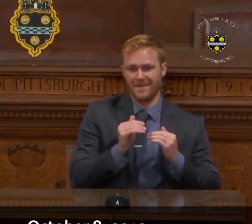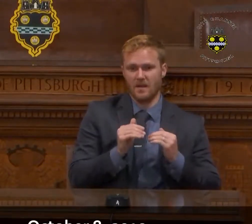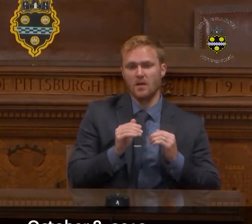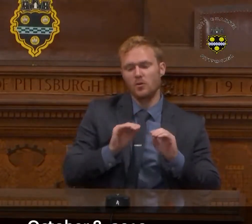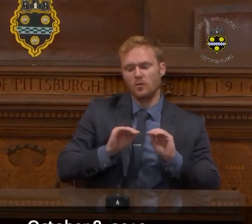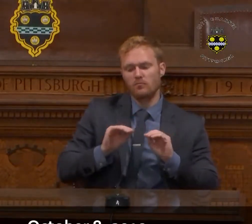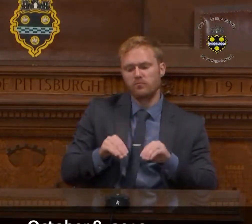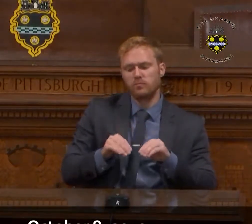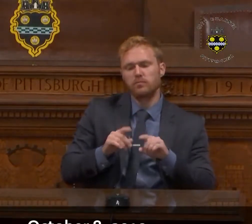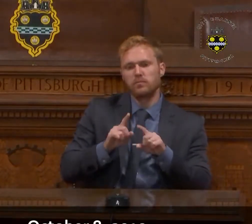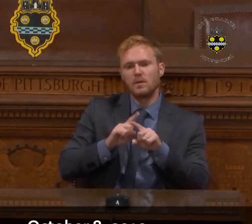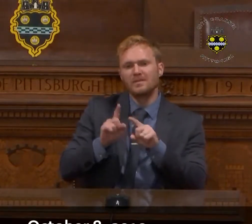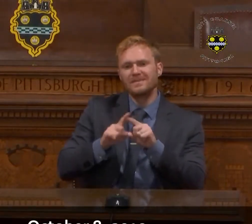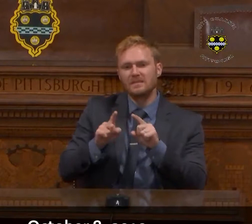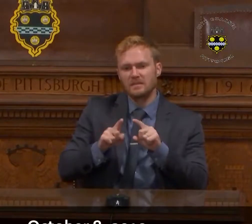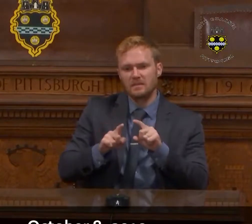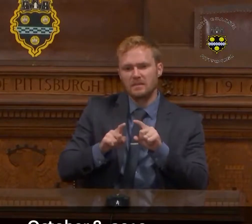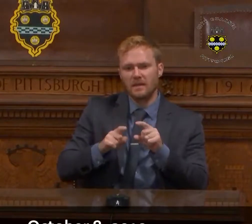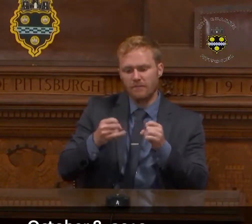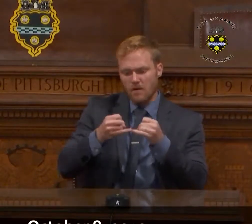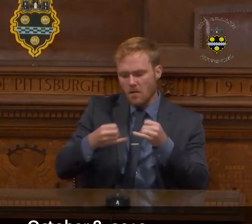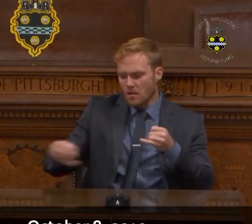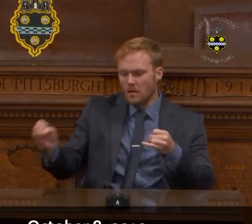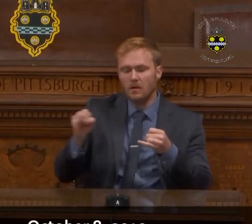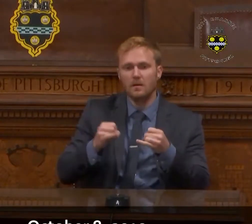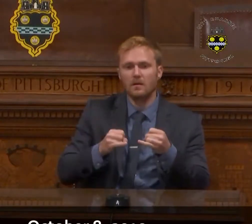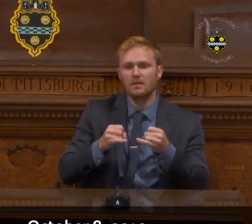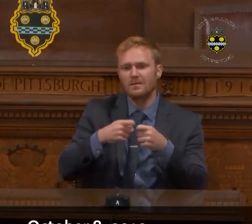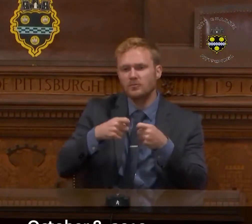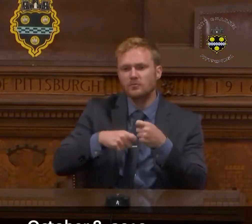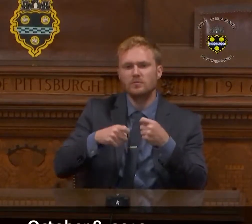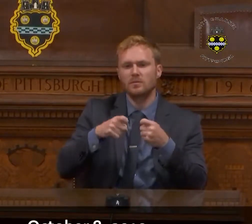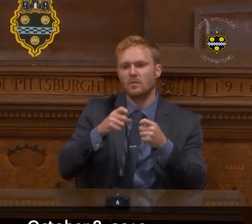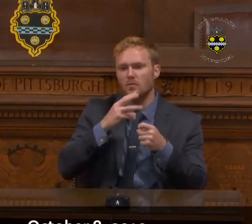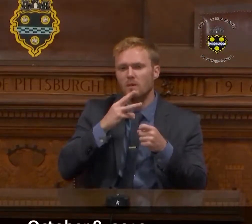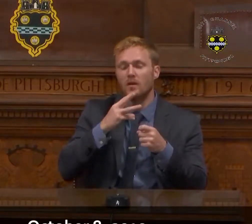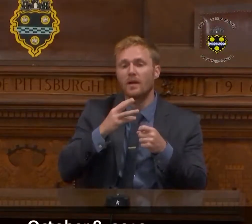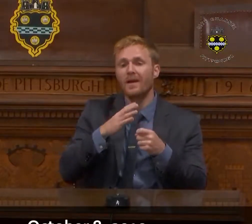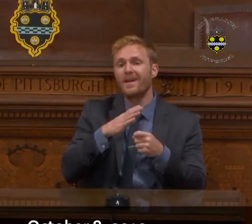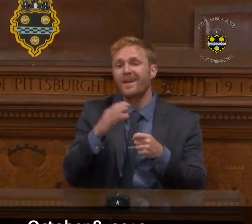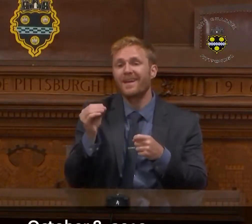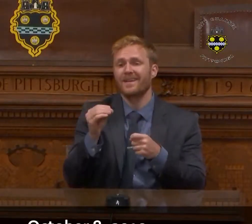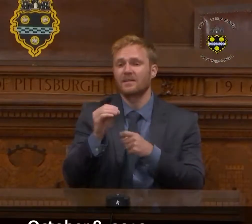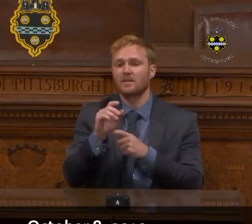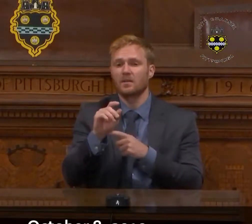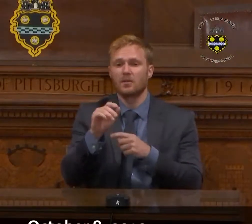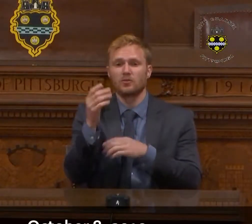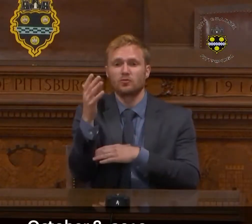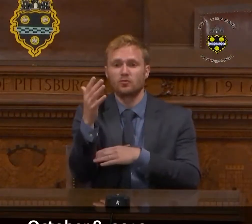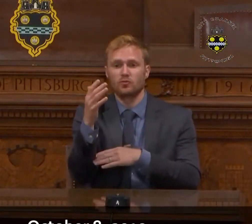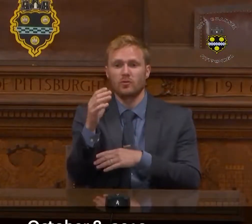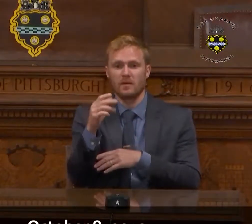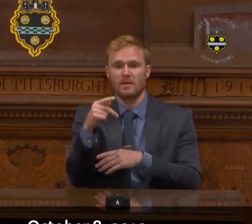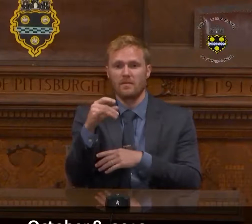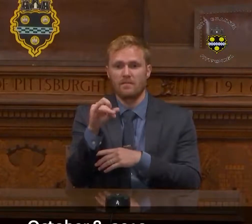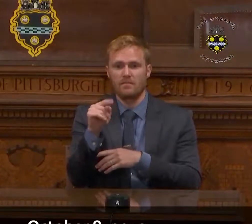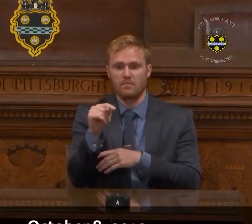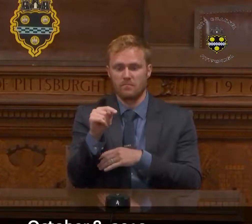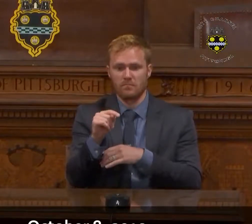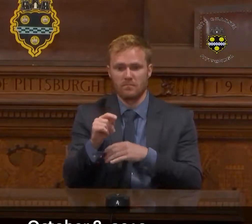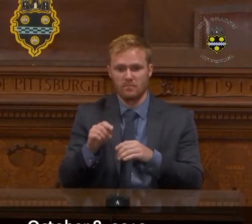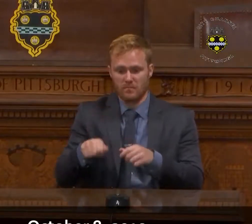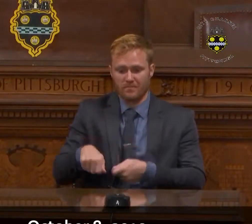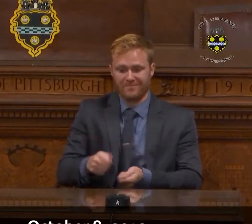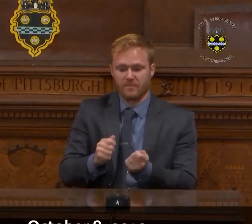well as placing tree pits at 1622 Locust Street in the 1st Ward, 6th Council District.